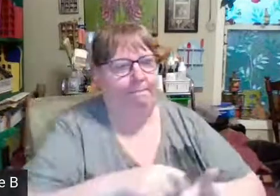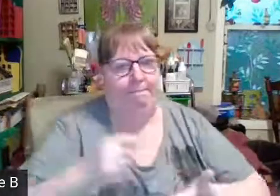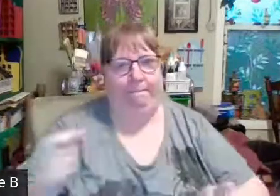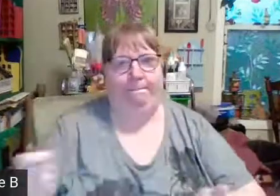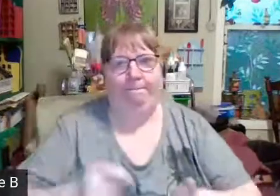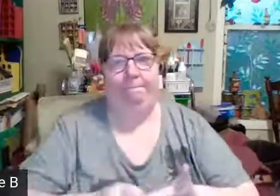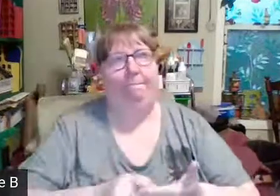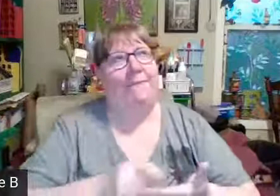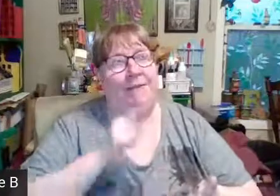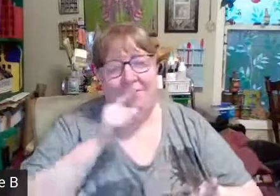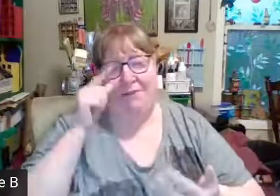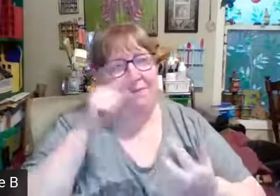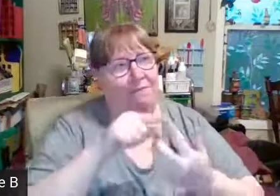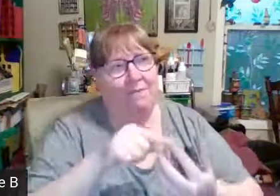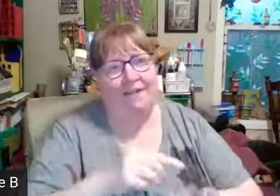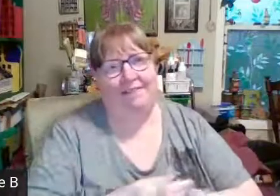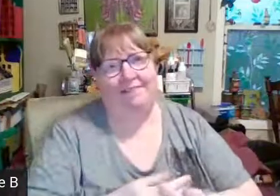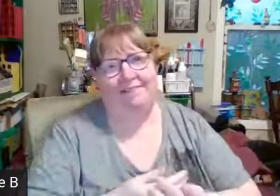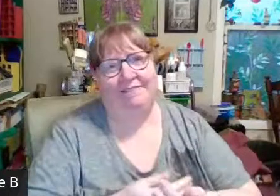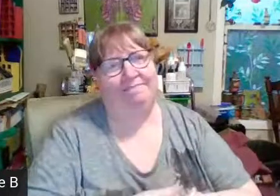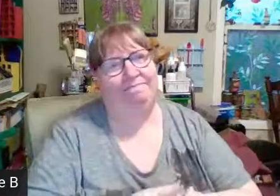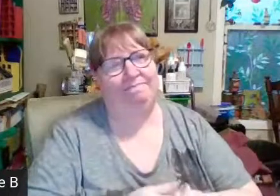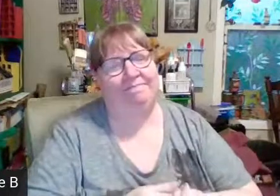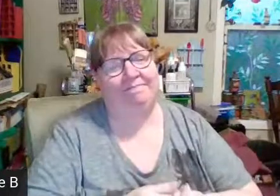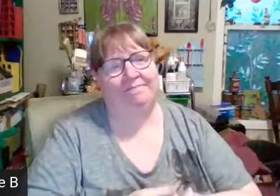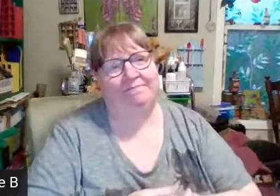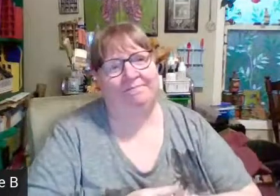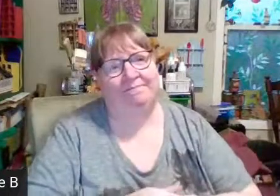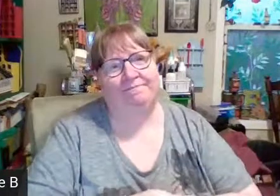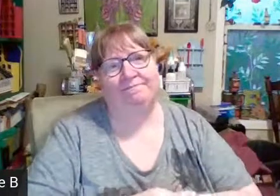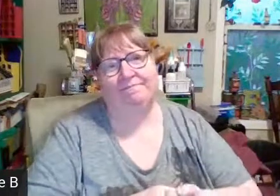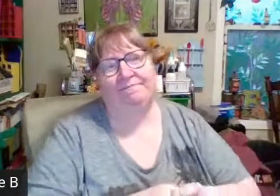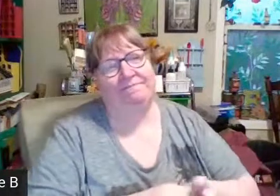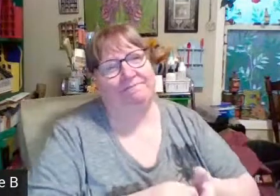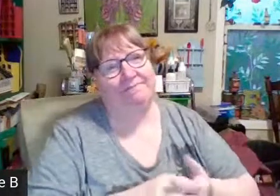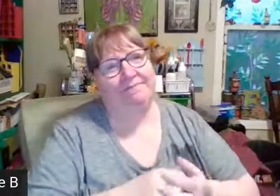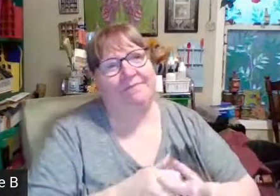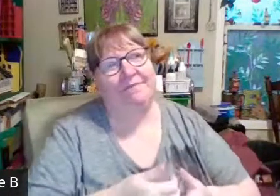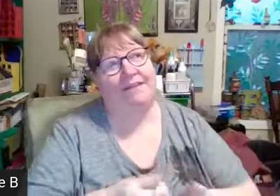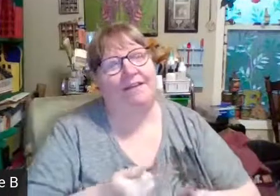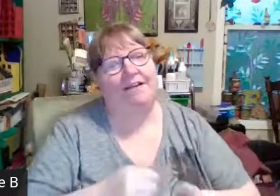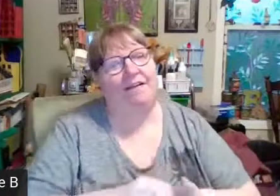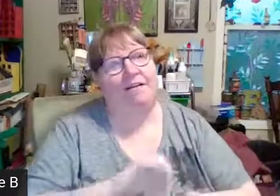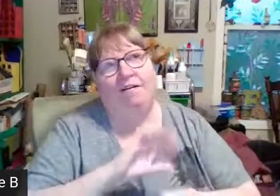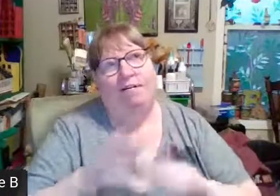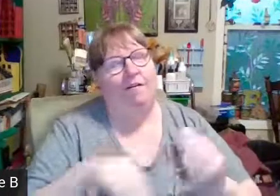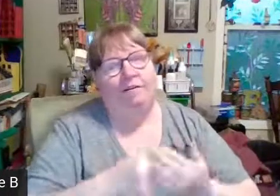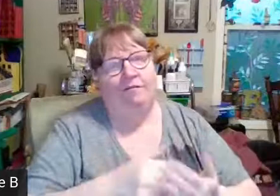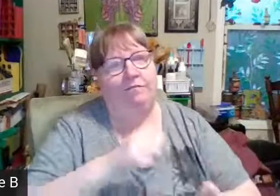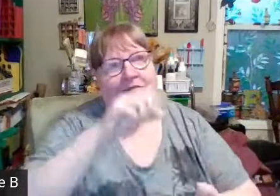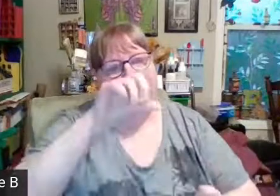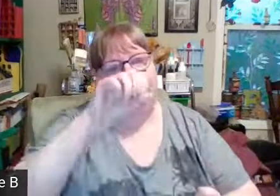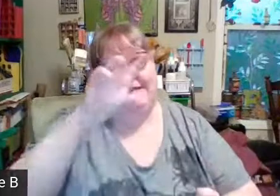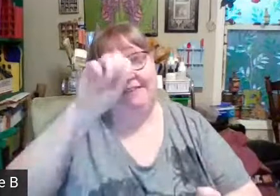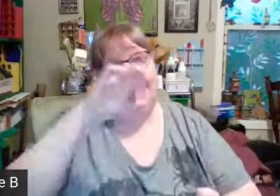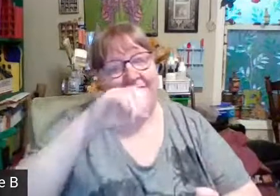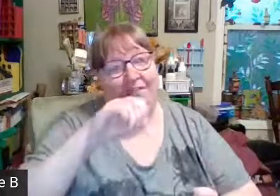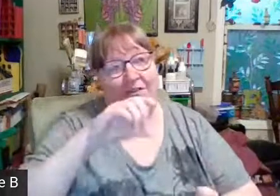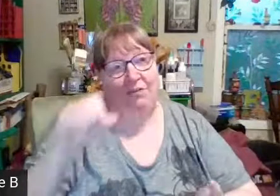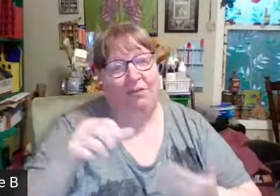the packages, I'm just going to rough it. Let's say it's 10. You're talking over $700. That's just the mail. So if we're